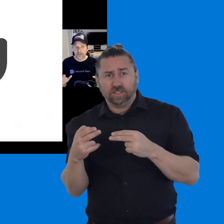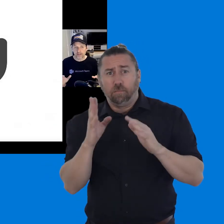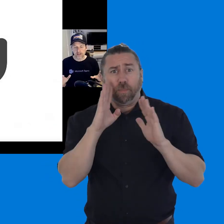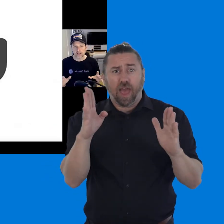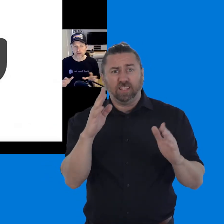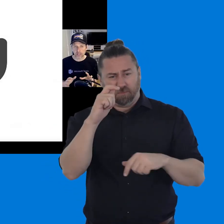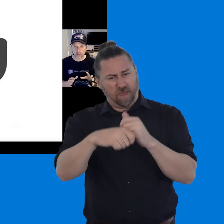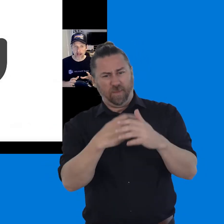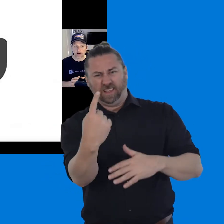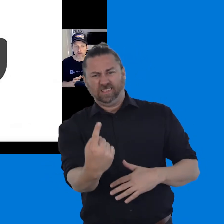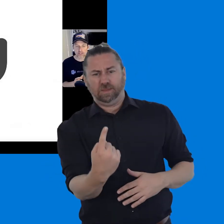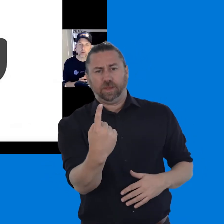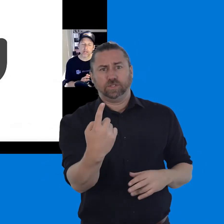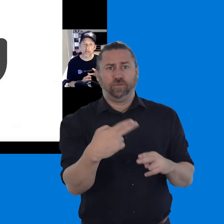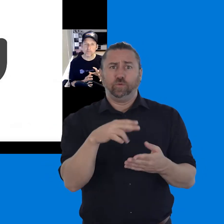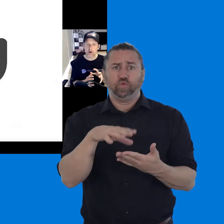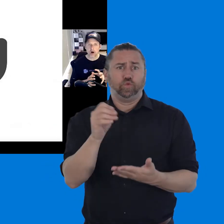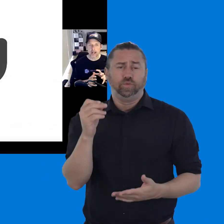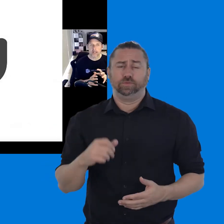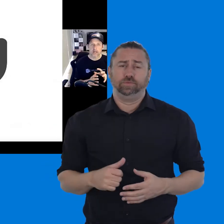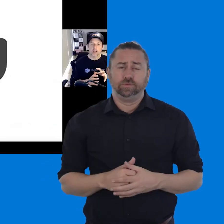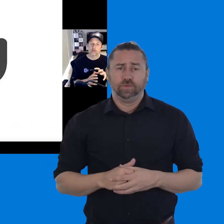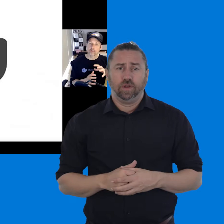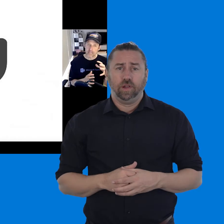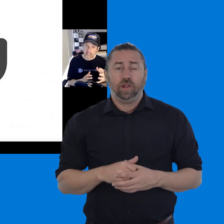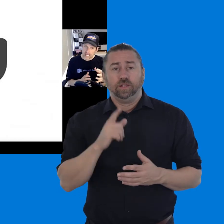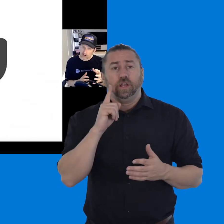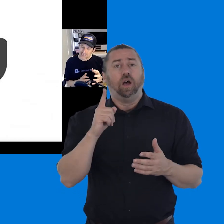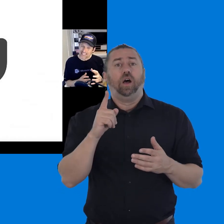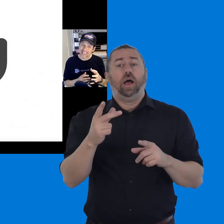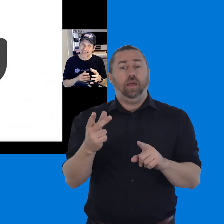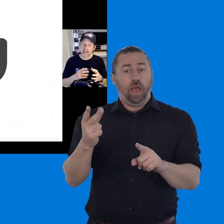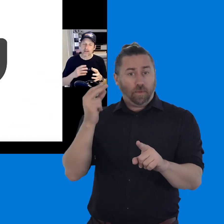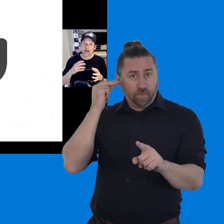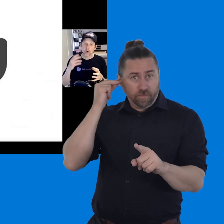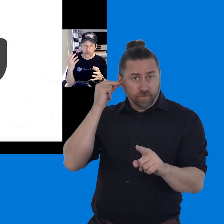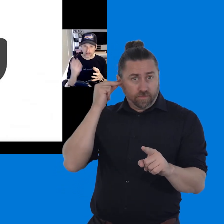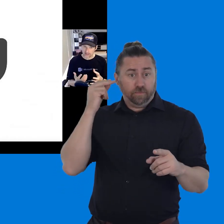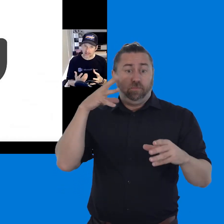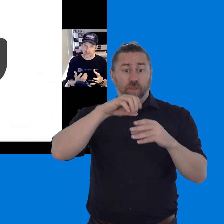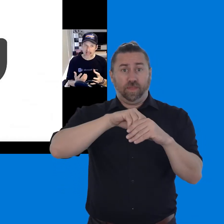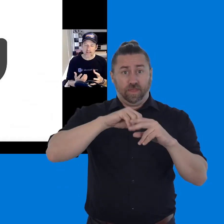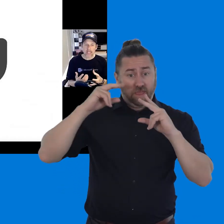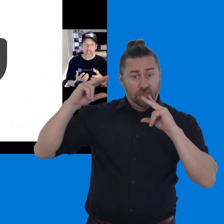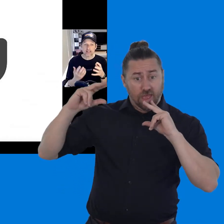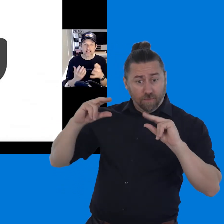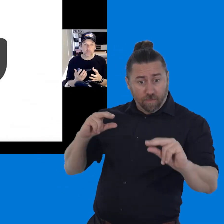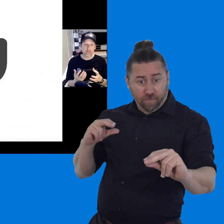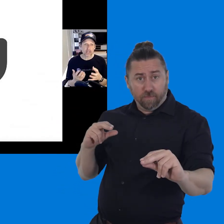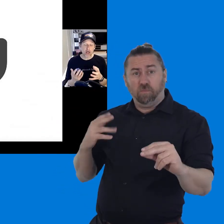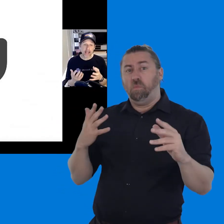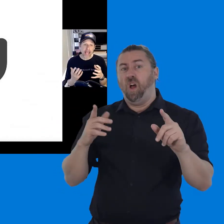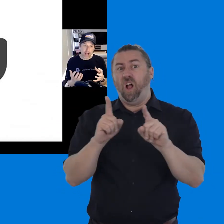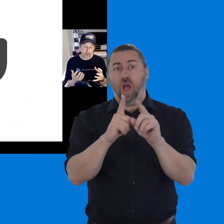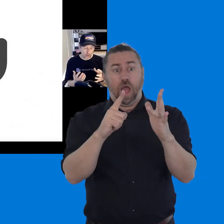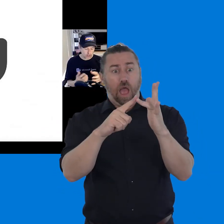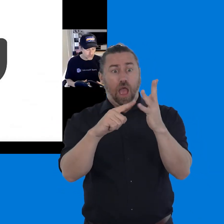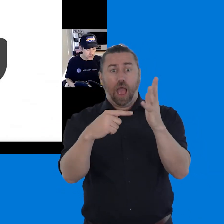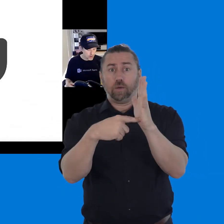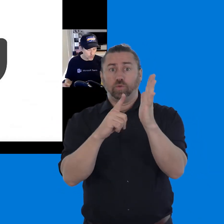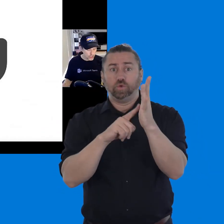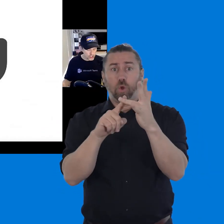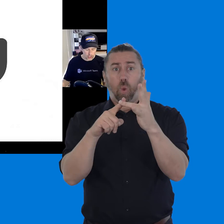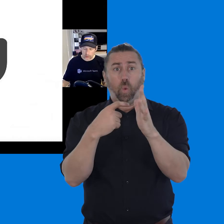Now, another thing that's really powerful is when we combine read aloud together with dictate in something like